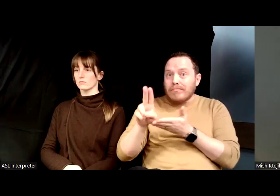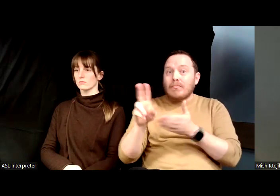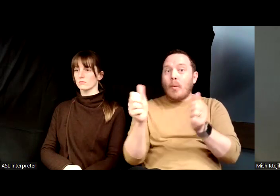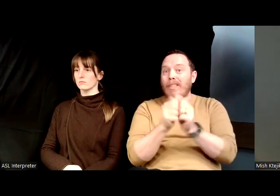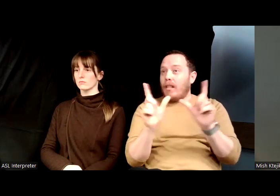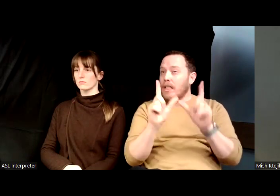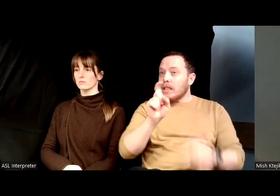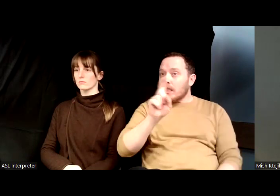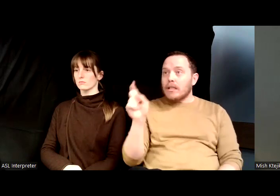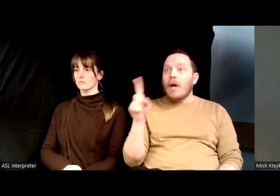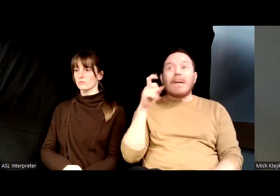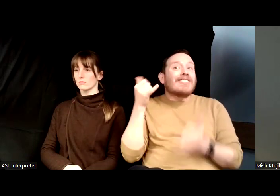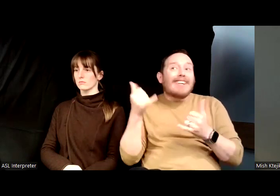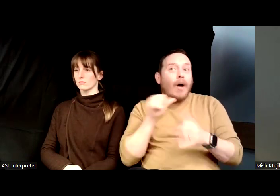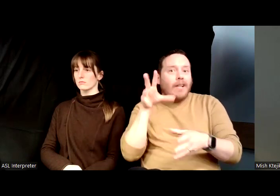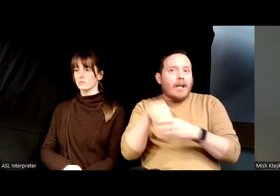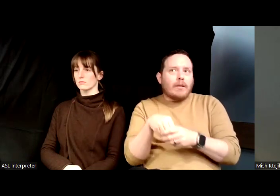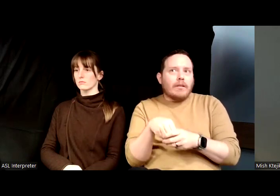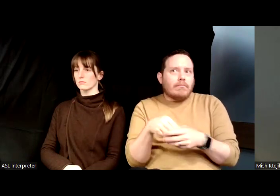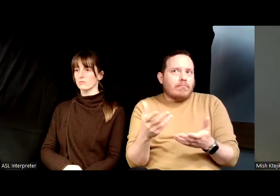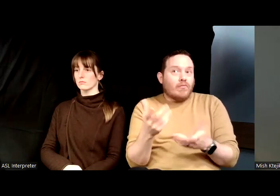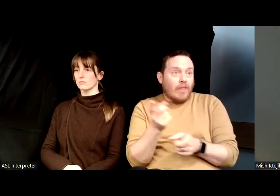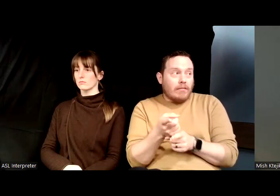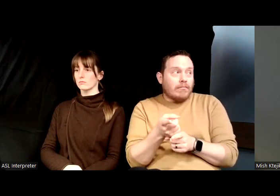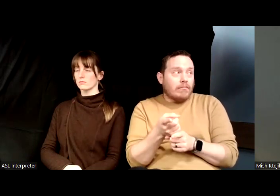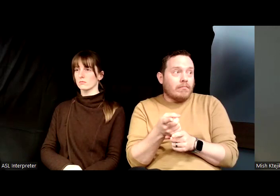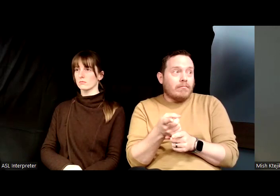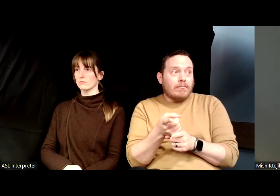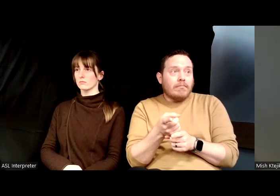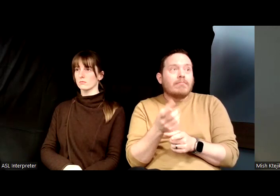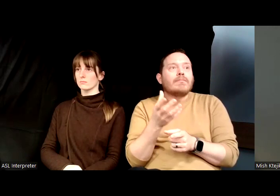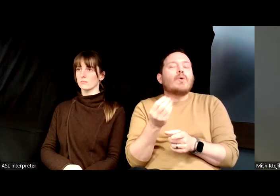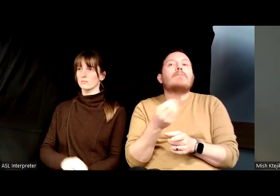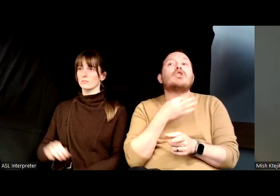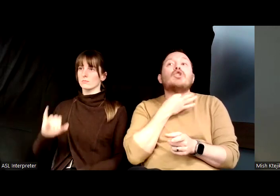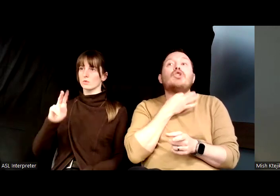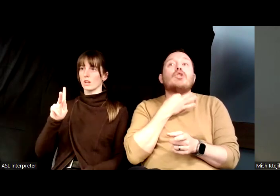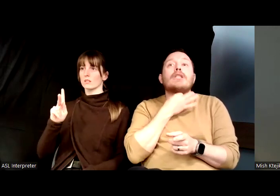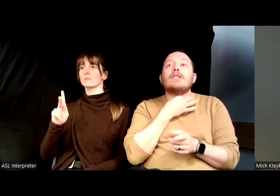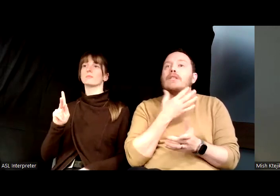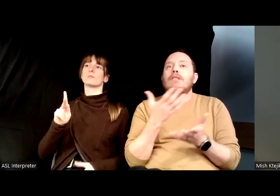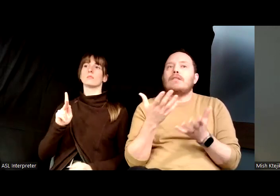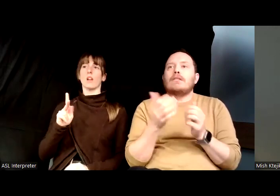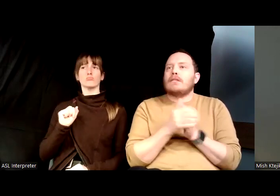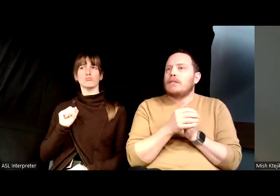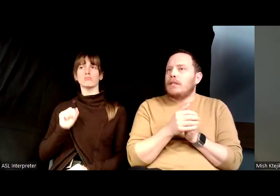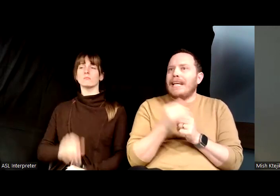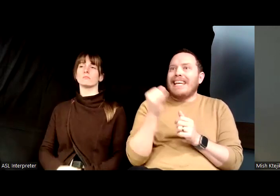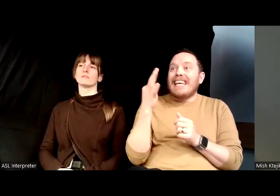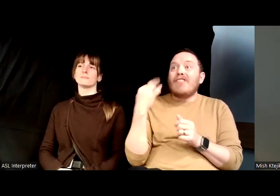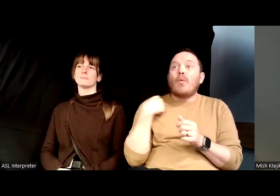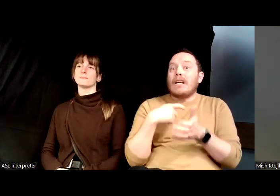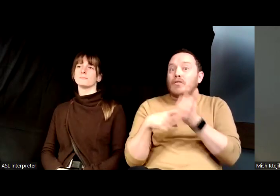we considering adding post-secondary into the licensure, right? Because it's currently not included. So I'm